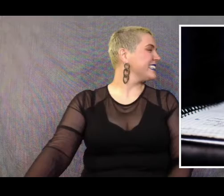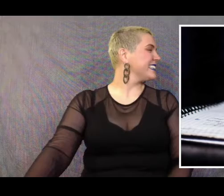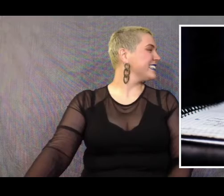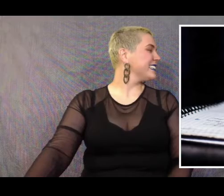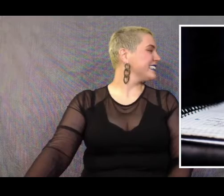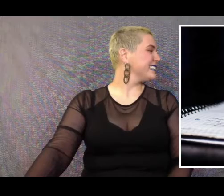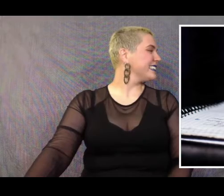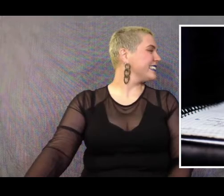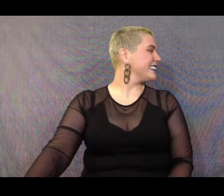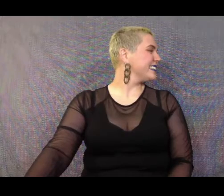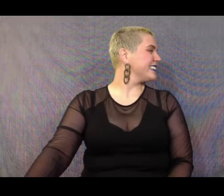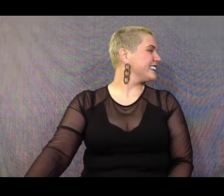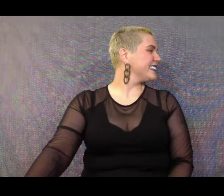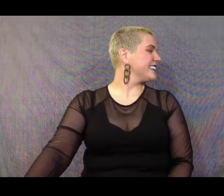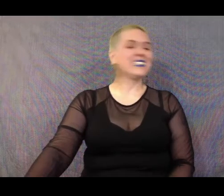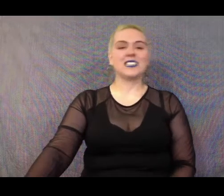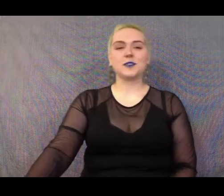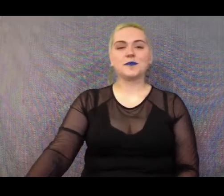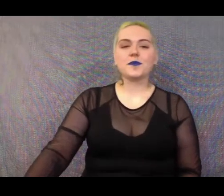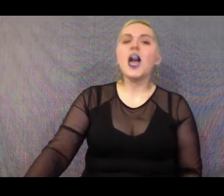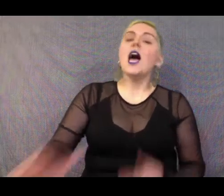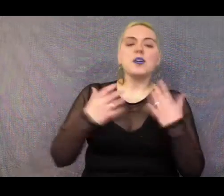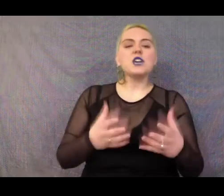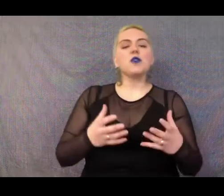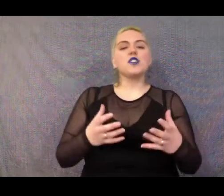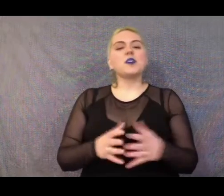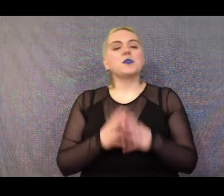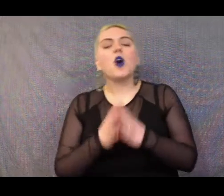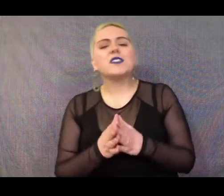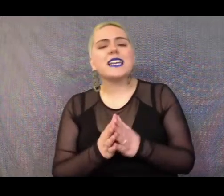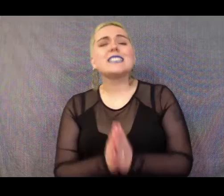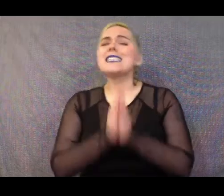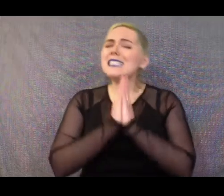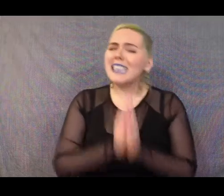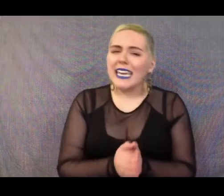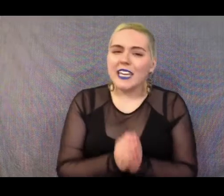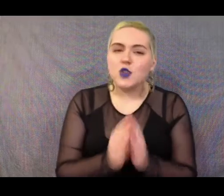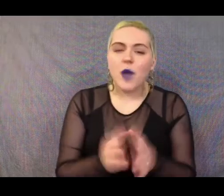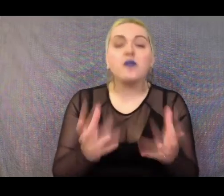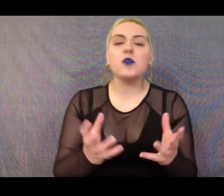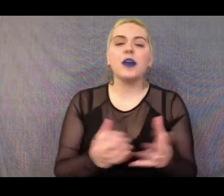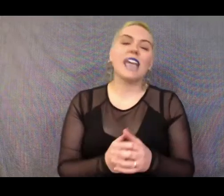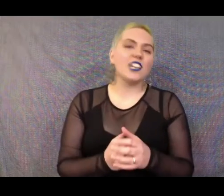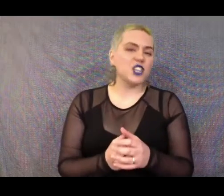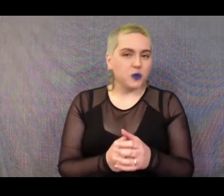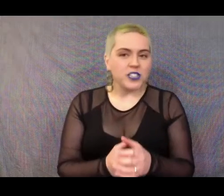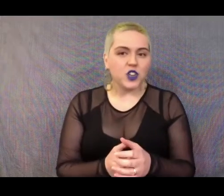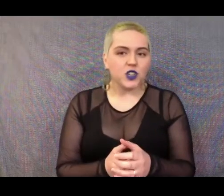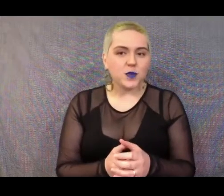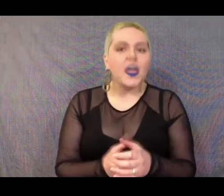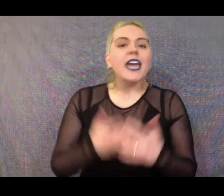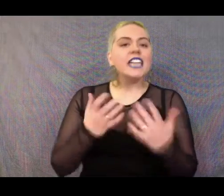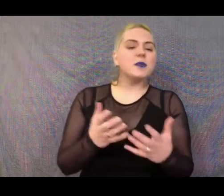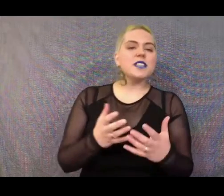longer papers, they get sent around for peer review. Peer review is a process that is key to everyone engaging in